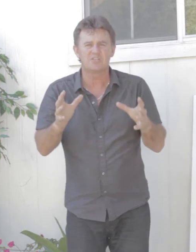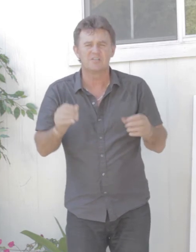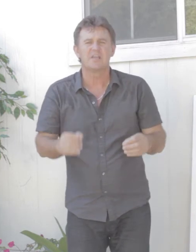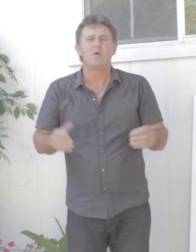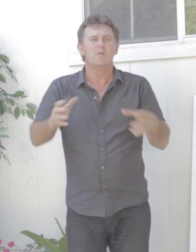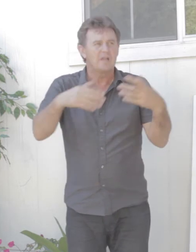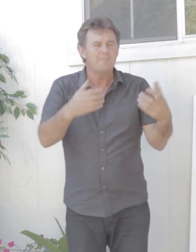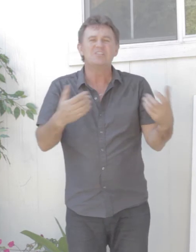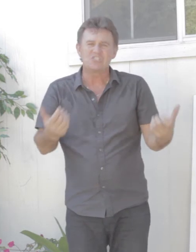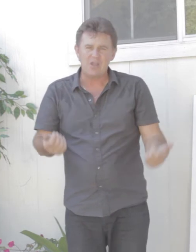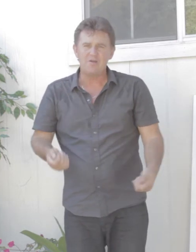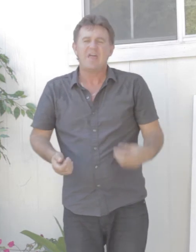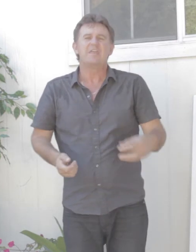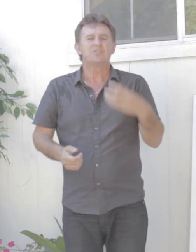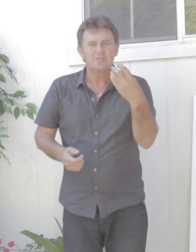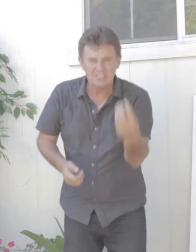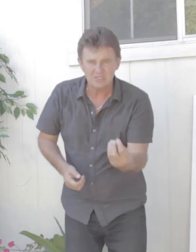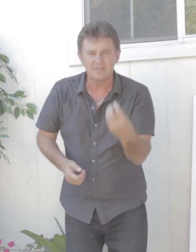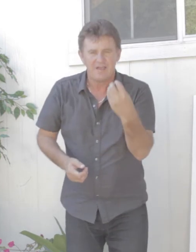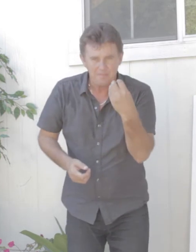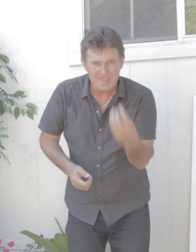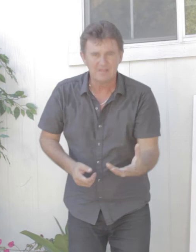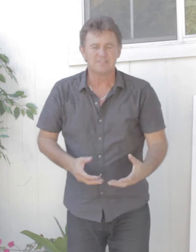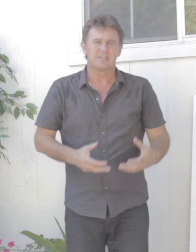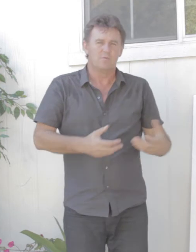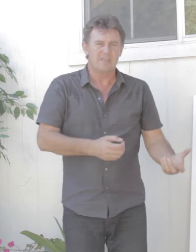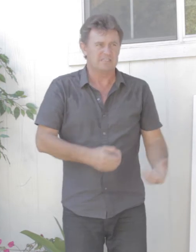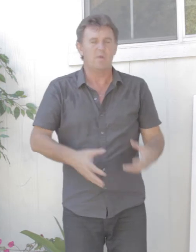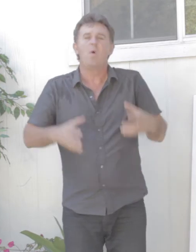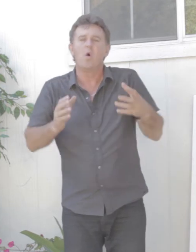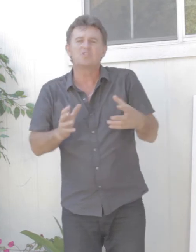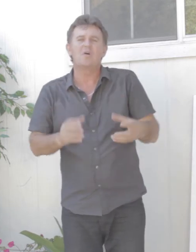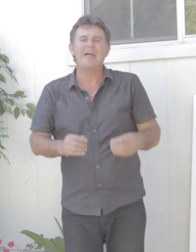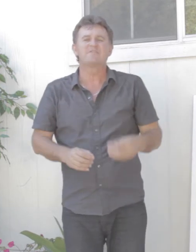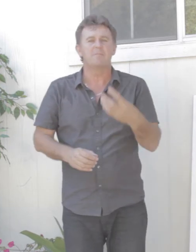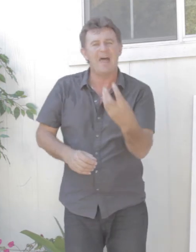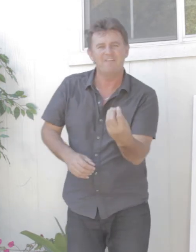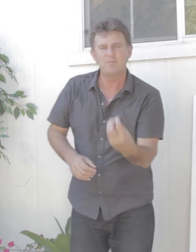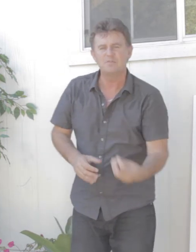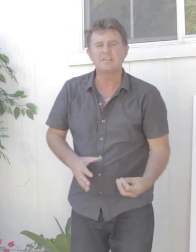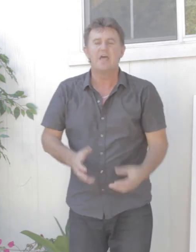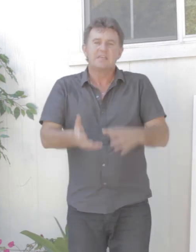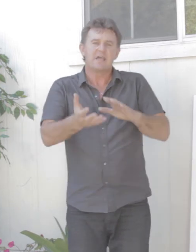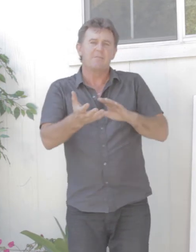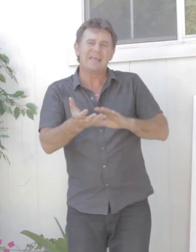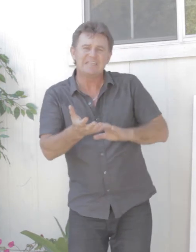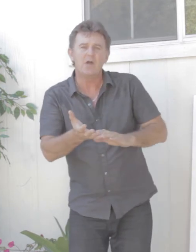cultures will come and share their traditional meals with us. We will also have some live music, some Latino